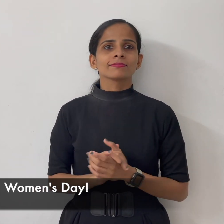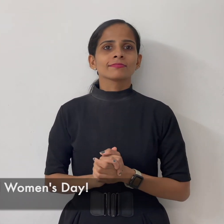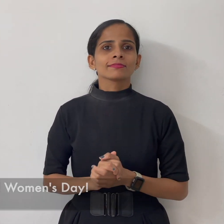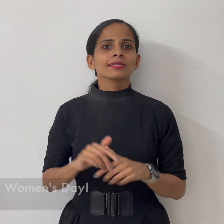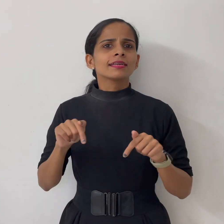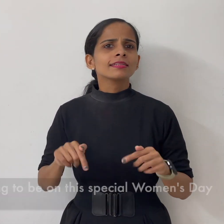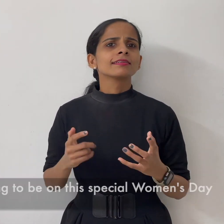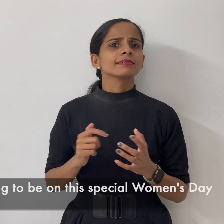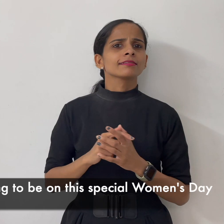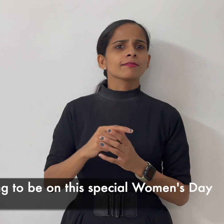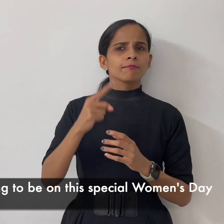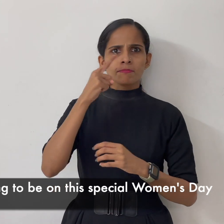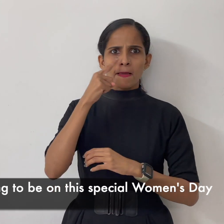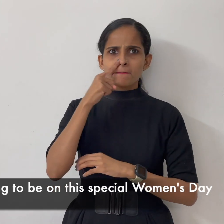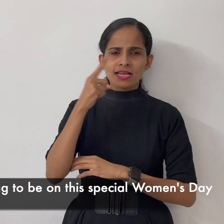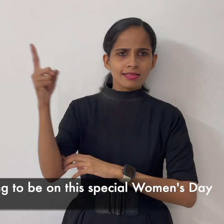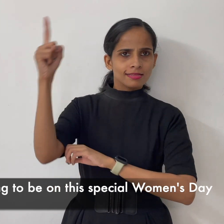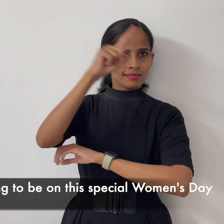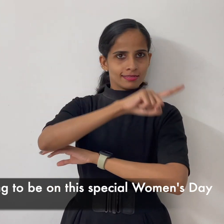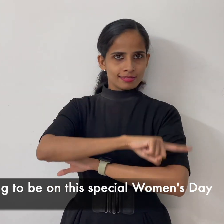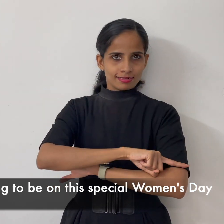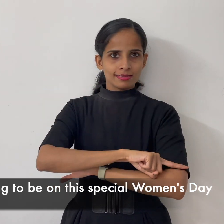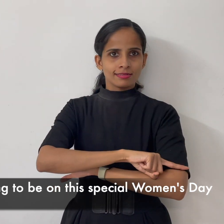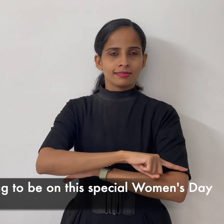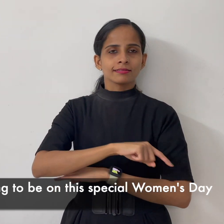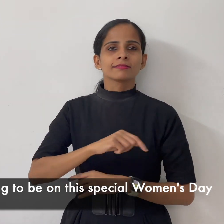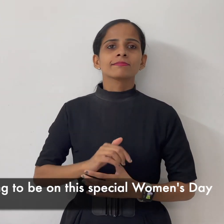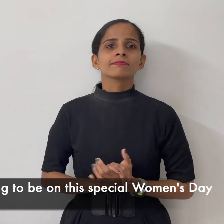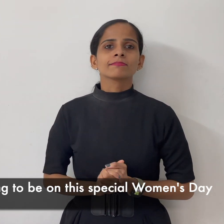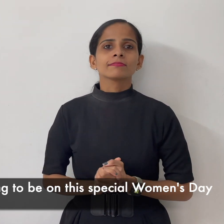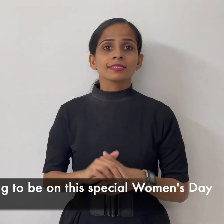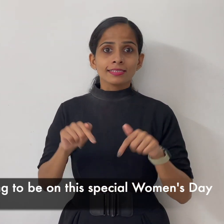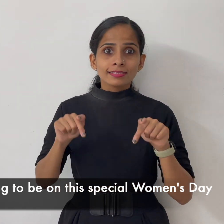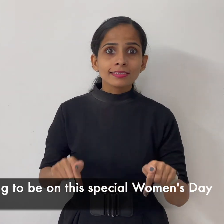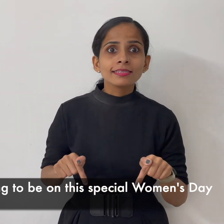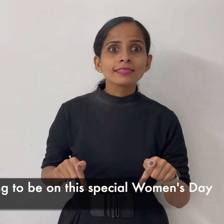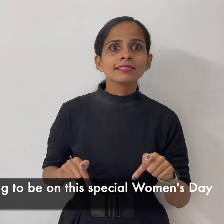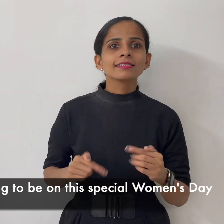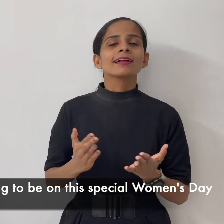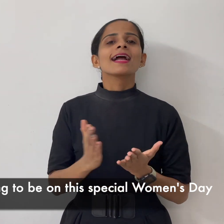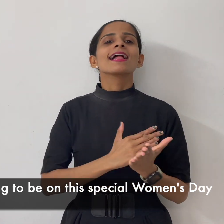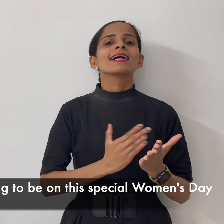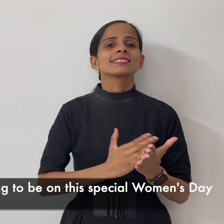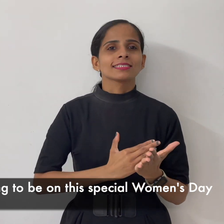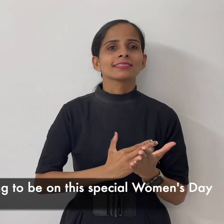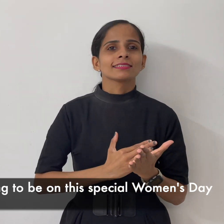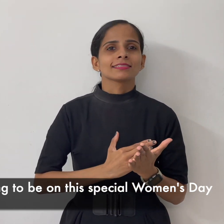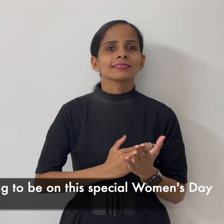So, this lesson is going to be on this special Women's Day.